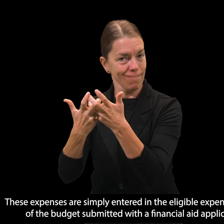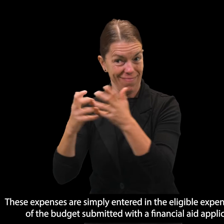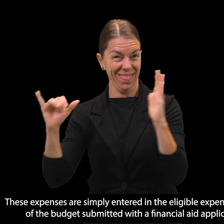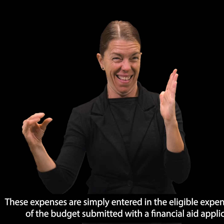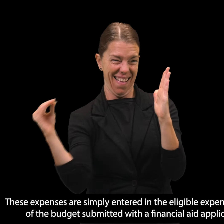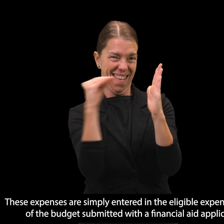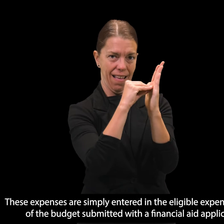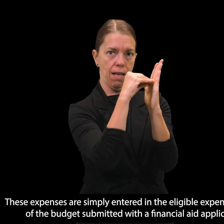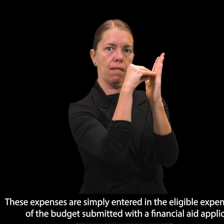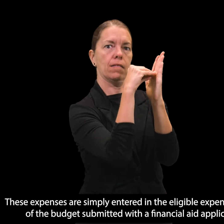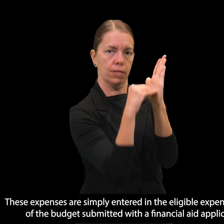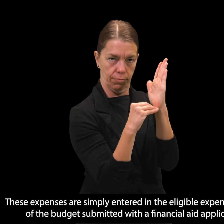application